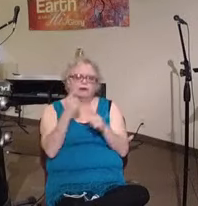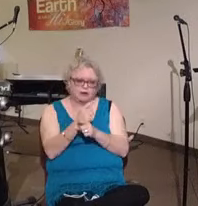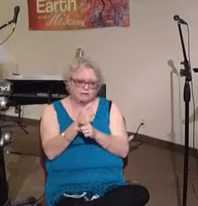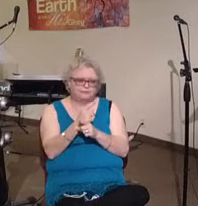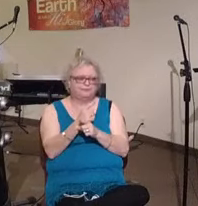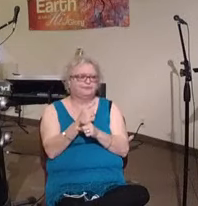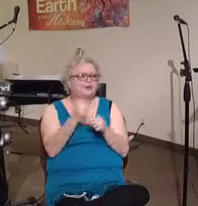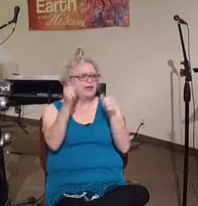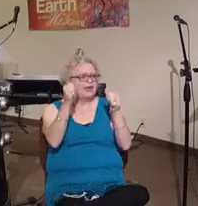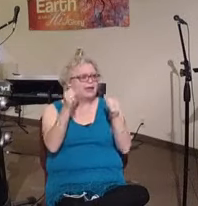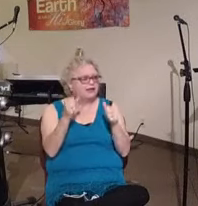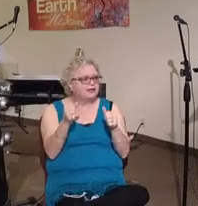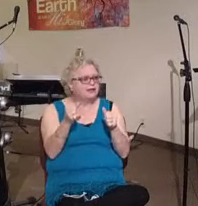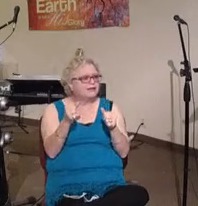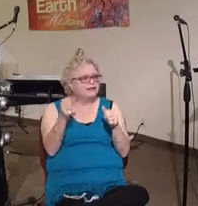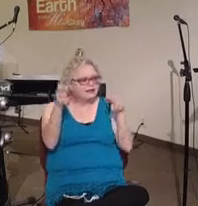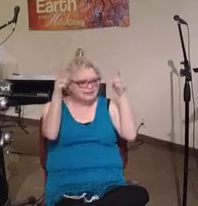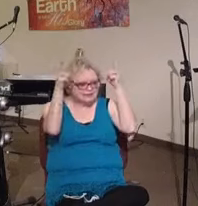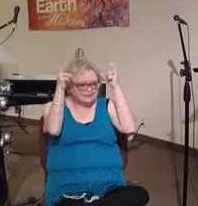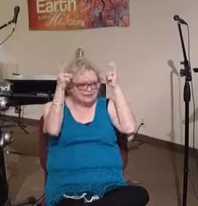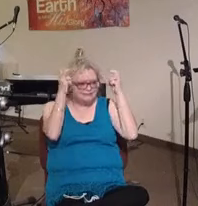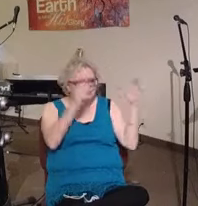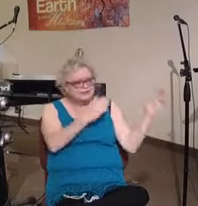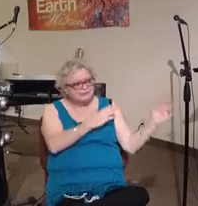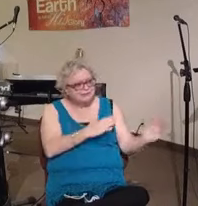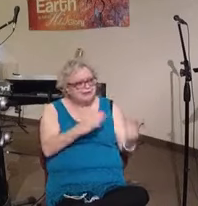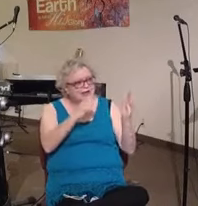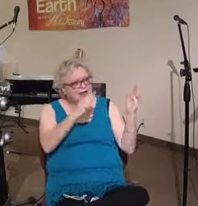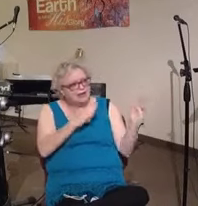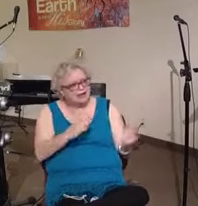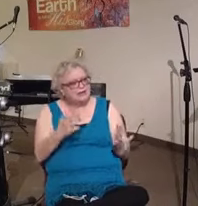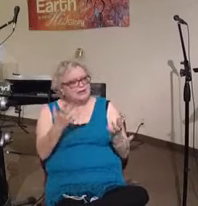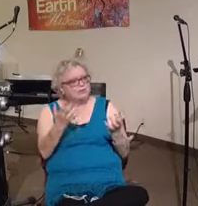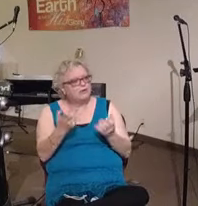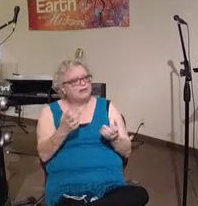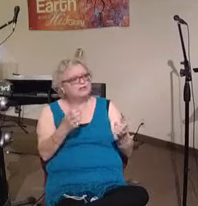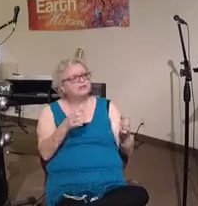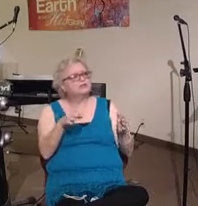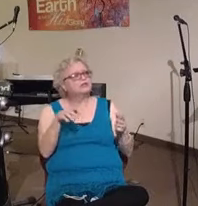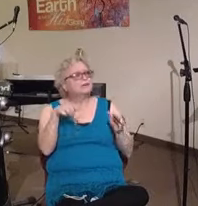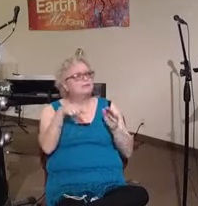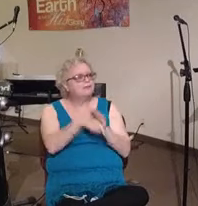your outline, the devil's motive, he wants to murder you.